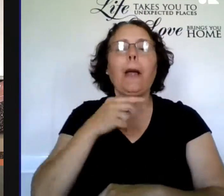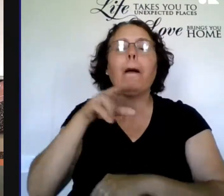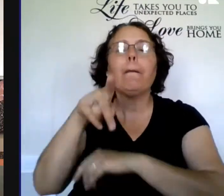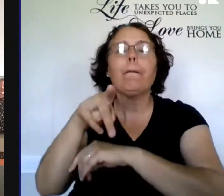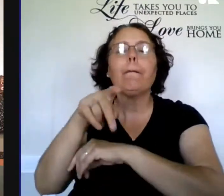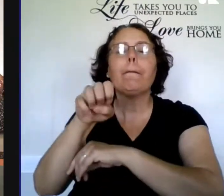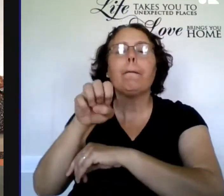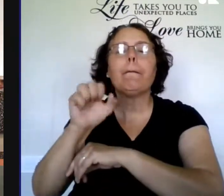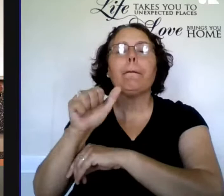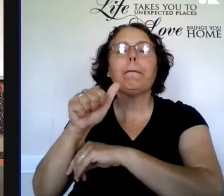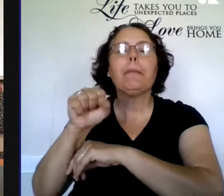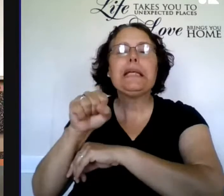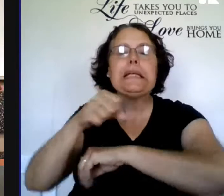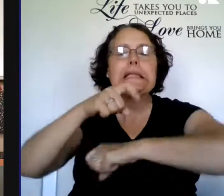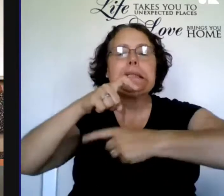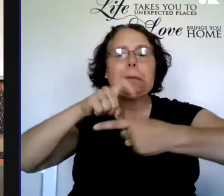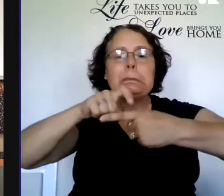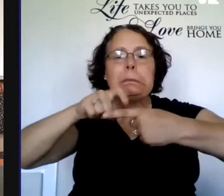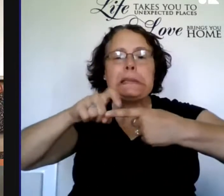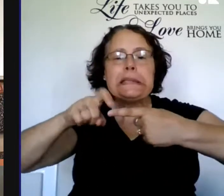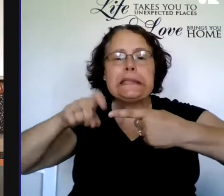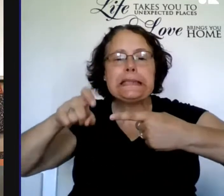in your heart.